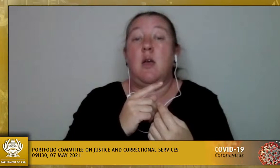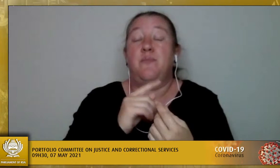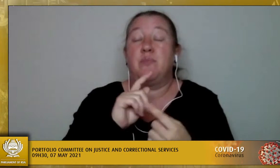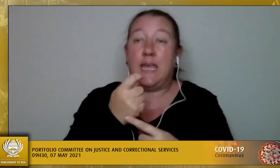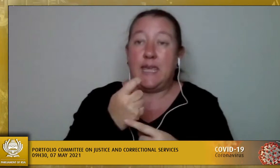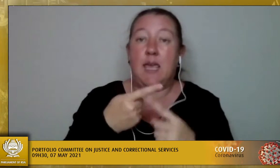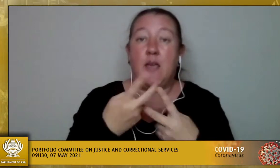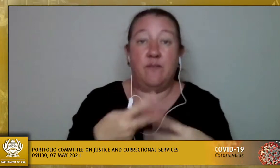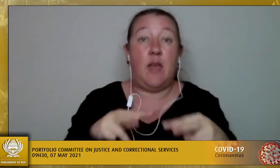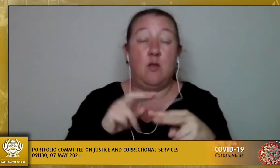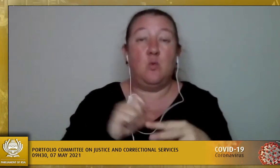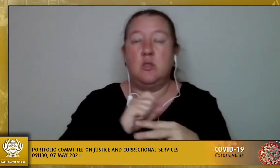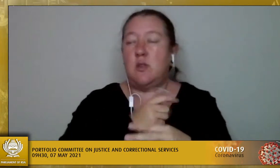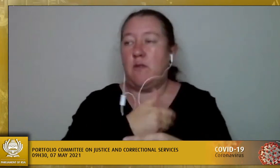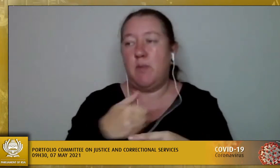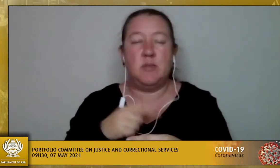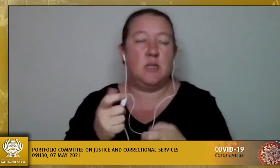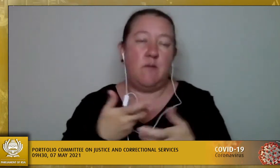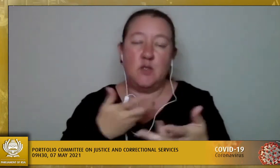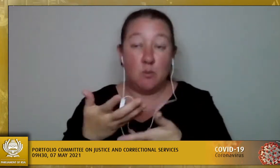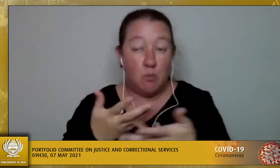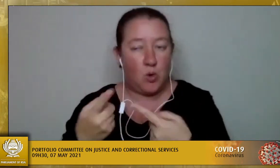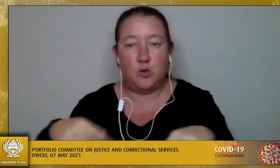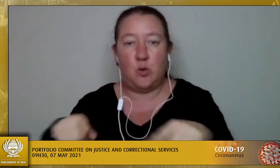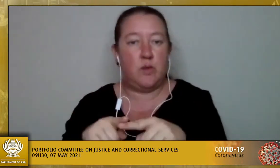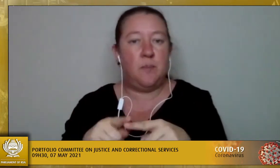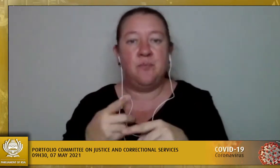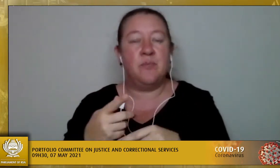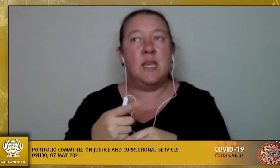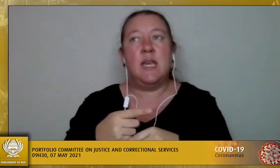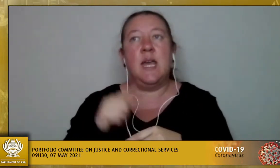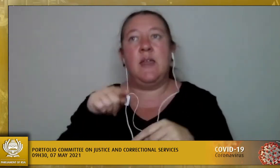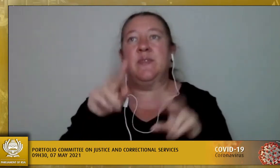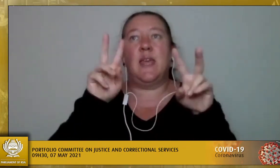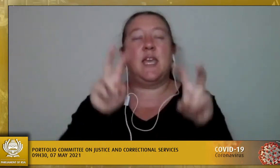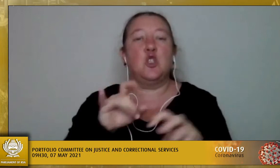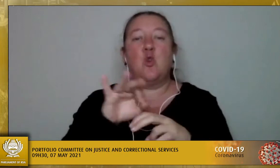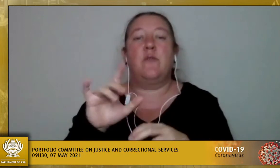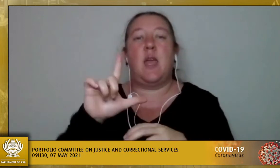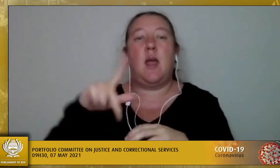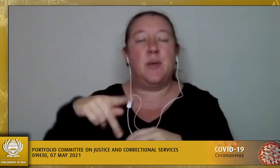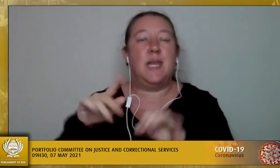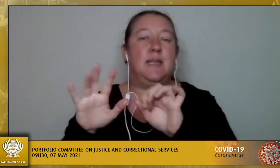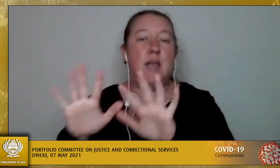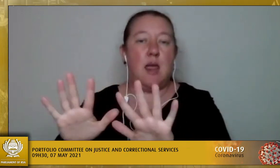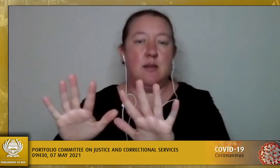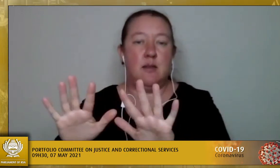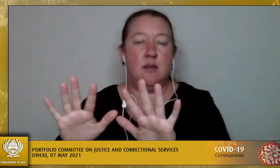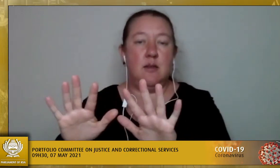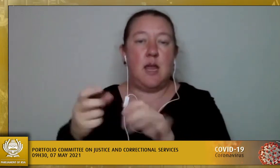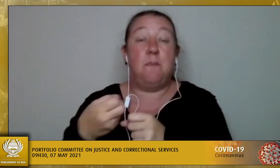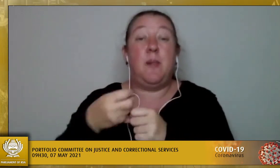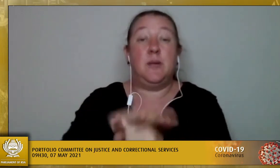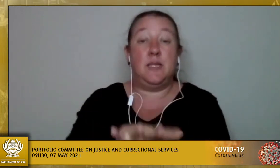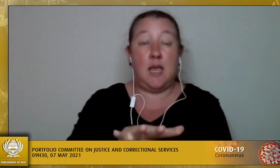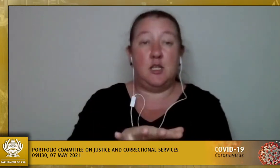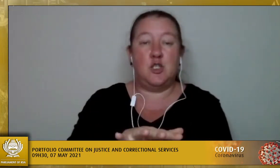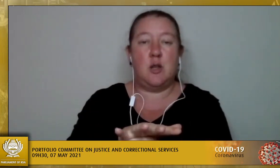and I've spoken to them um it's it's an the issue of the lp10 implementation